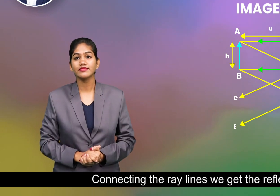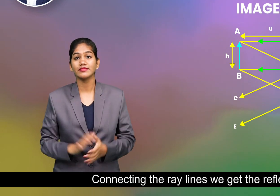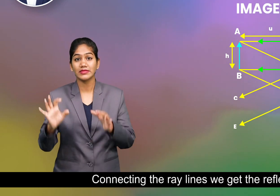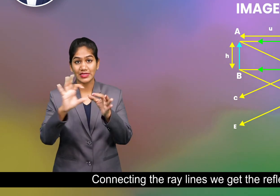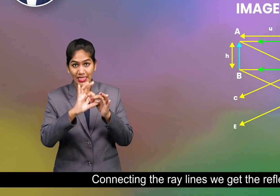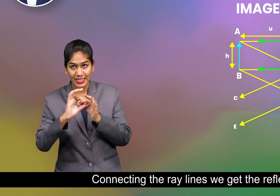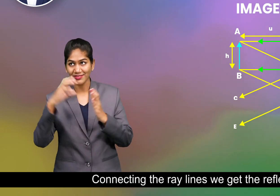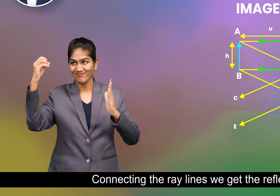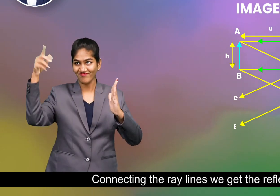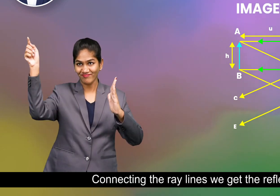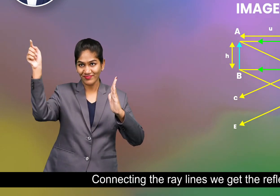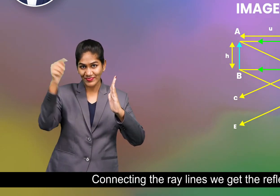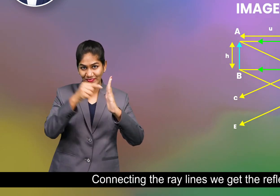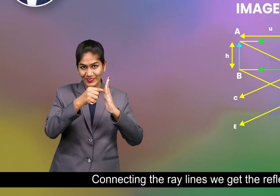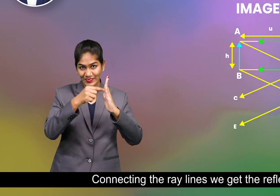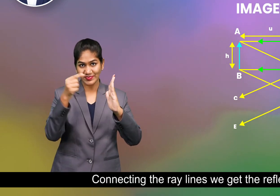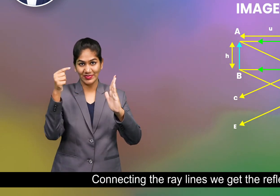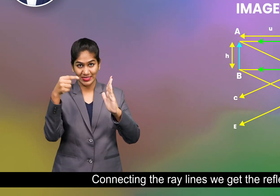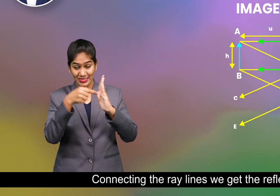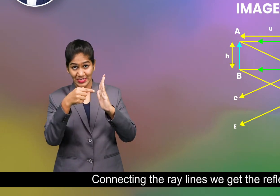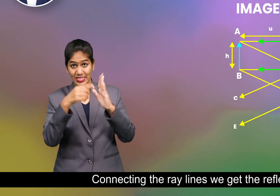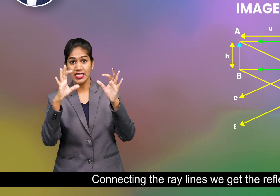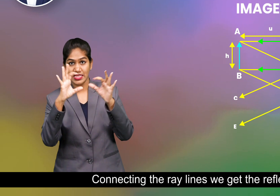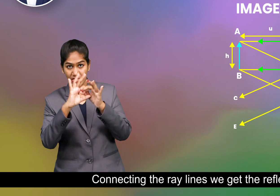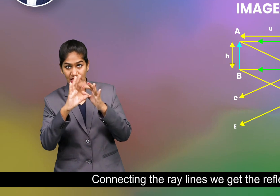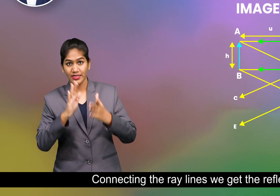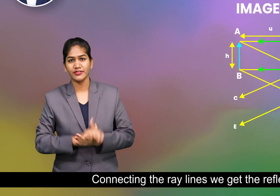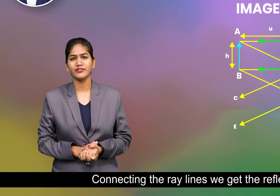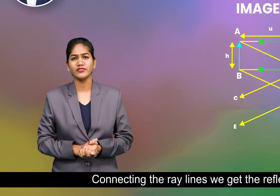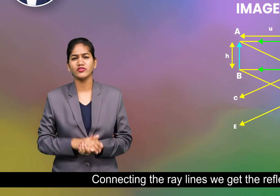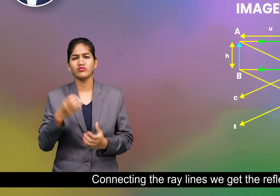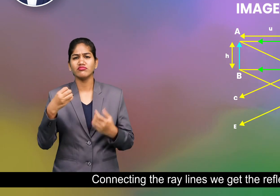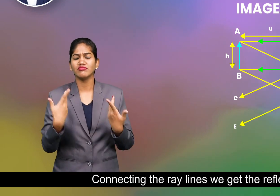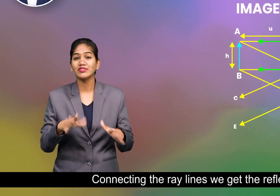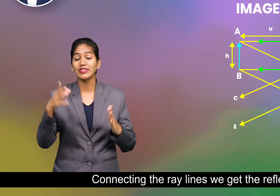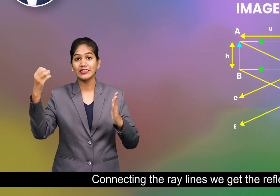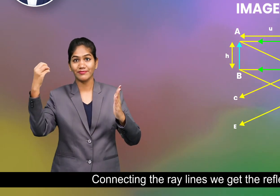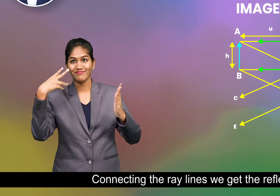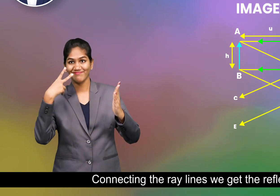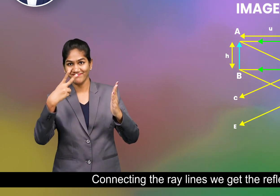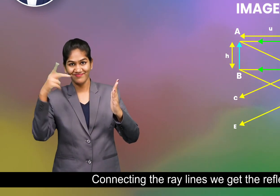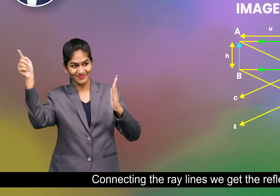Connecting the ray lines, we get the reflected object.